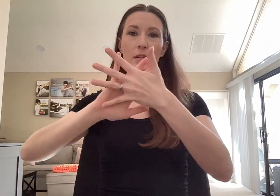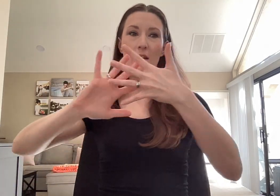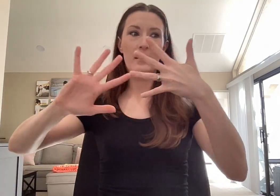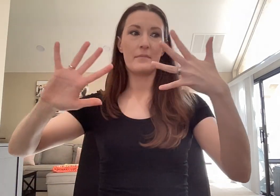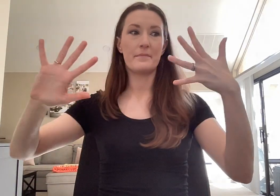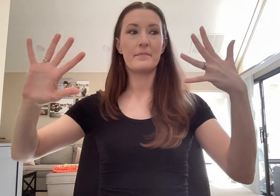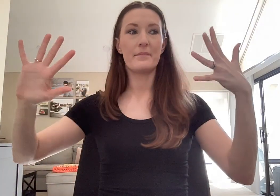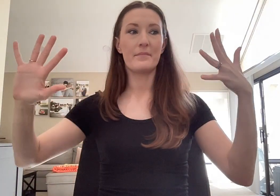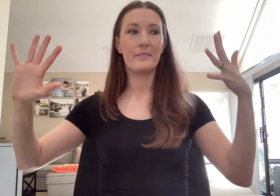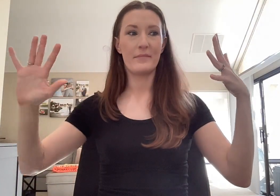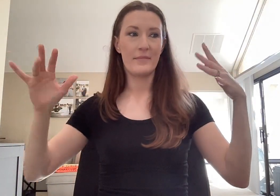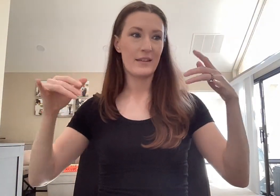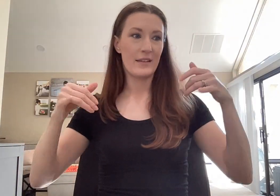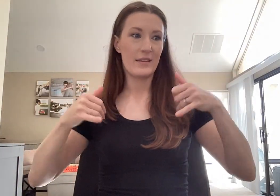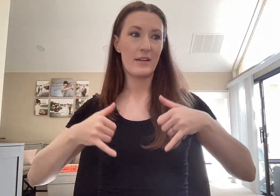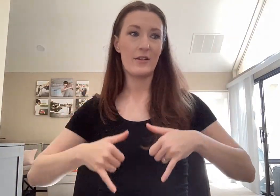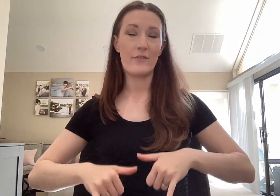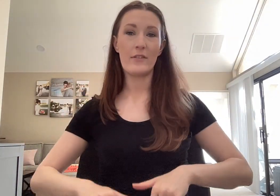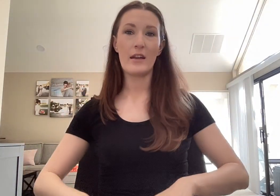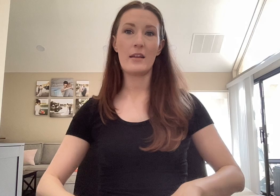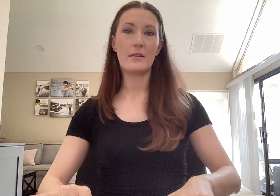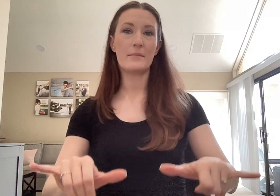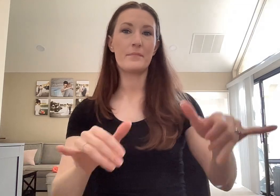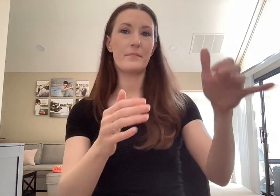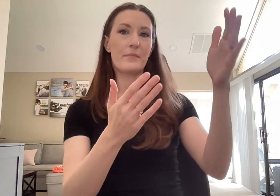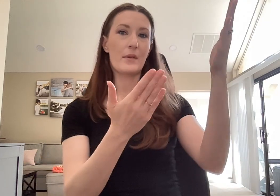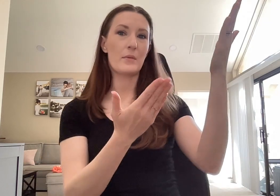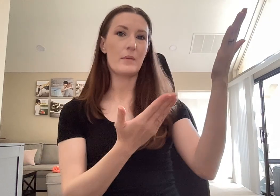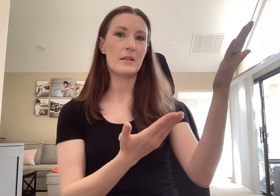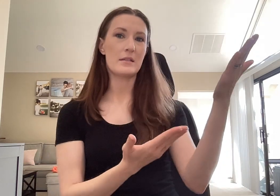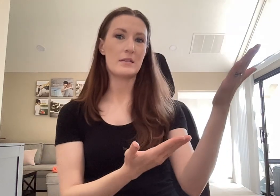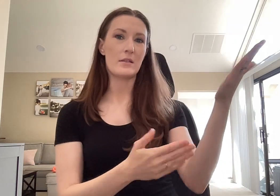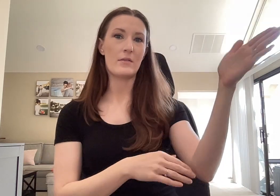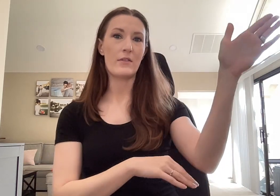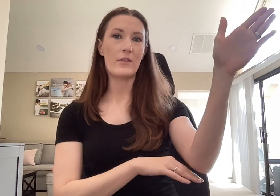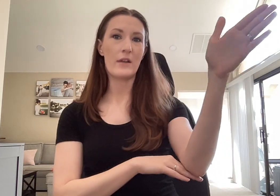night that our flag was still there.